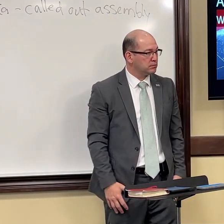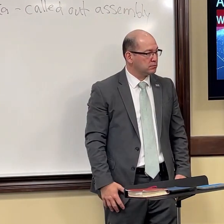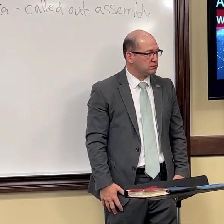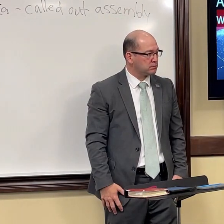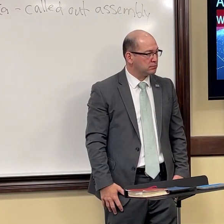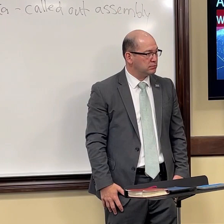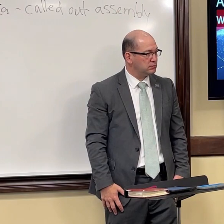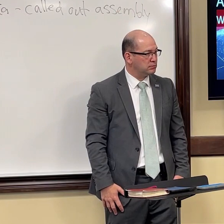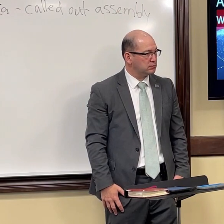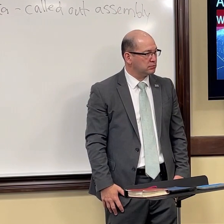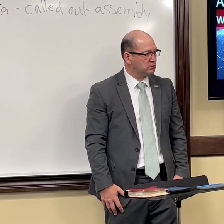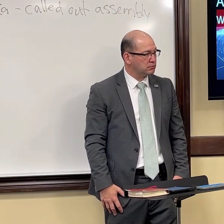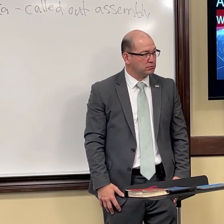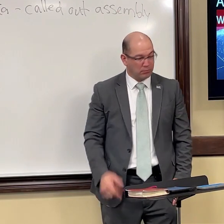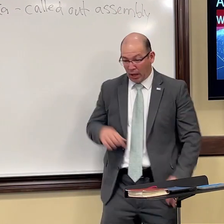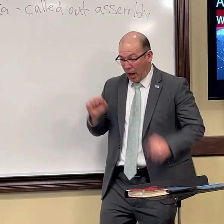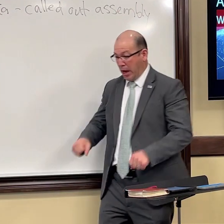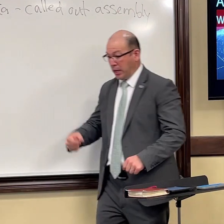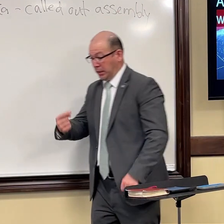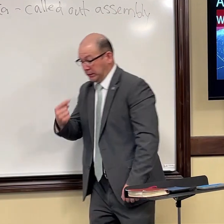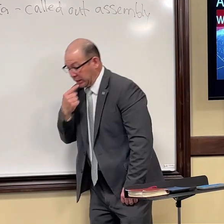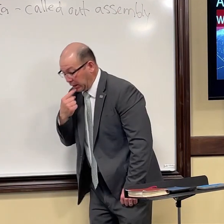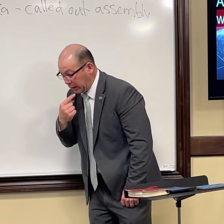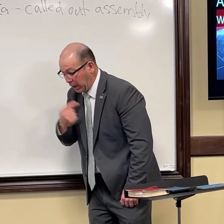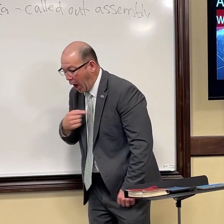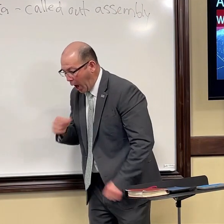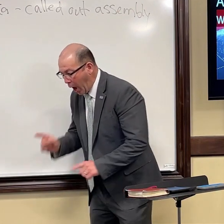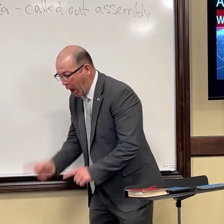then that's in rebellion against God.